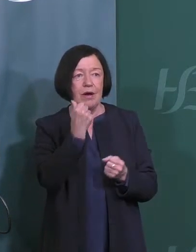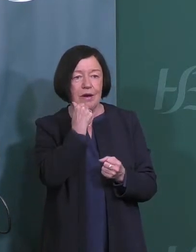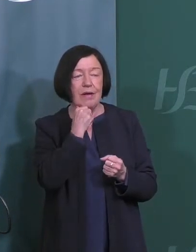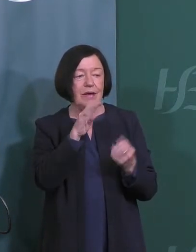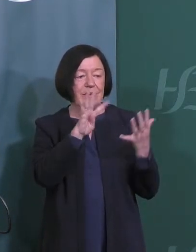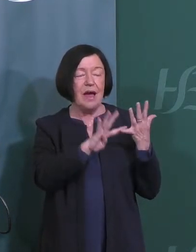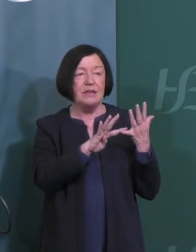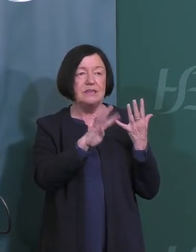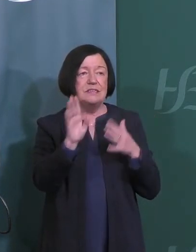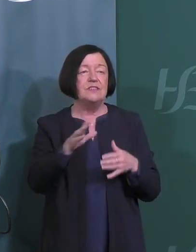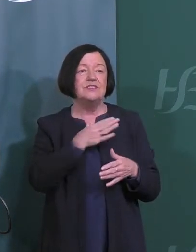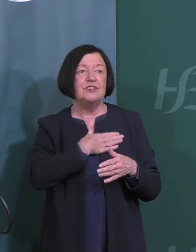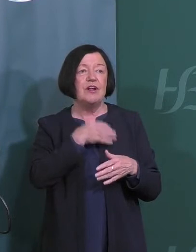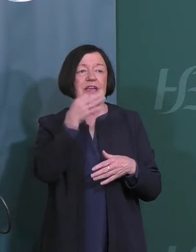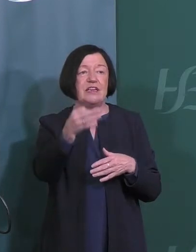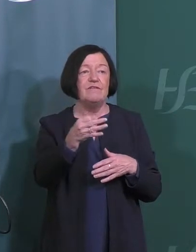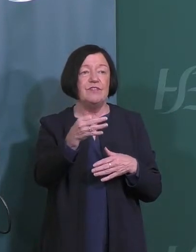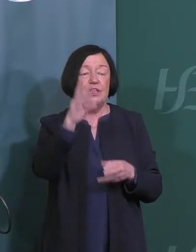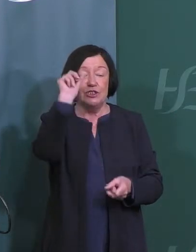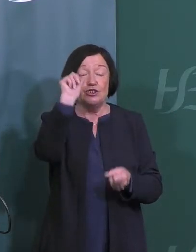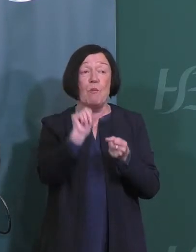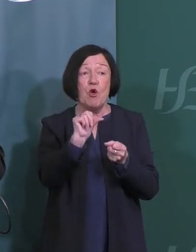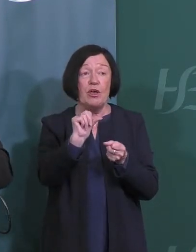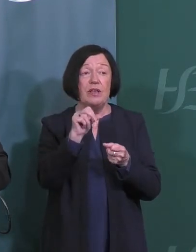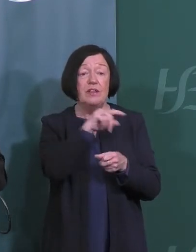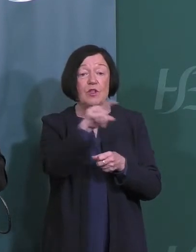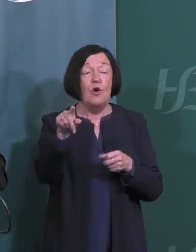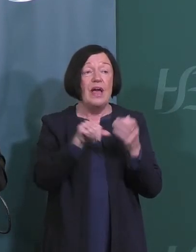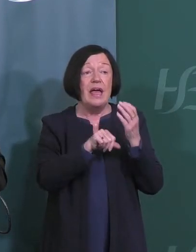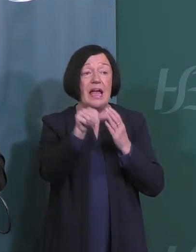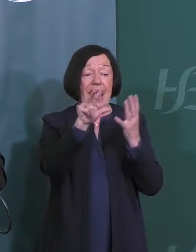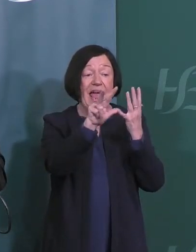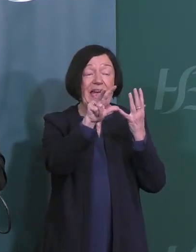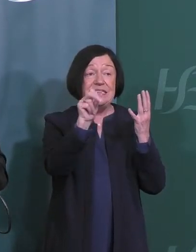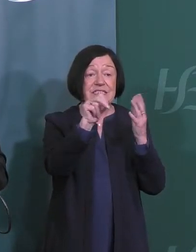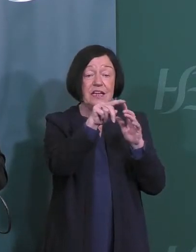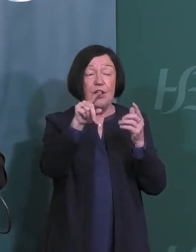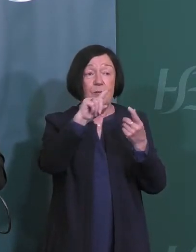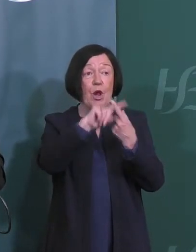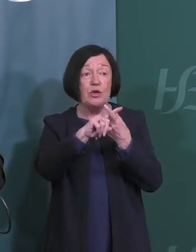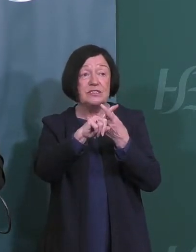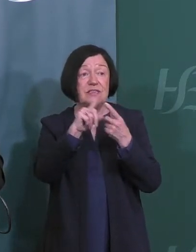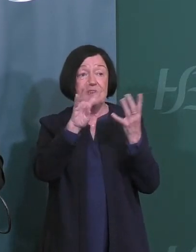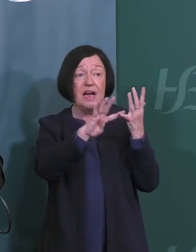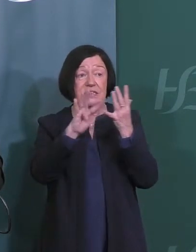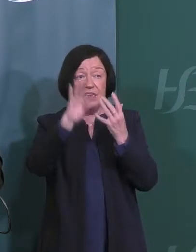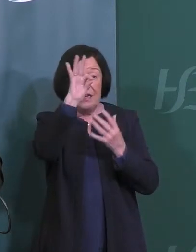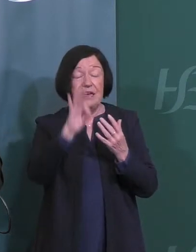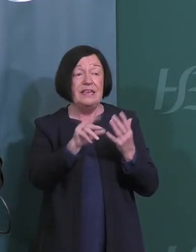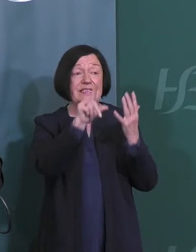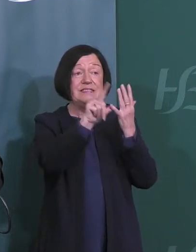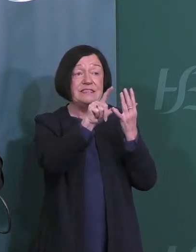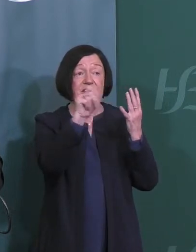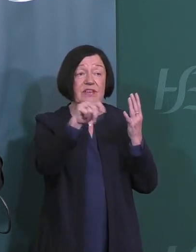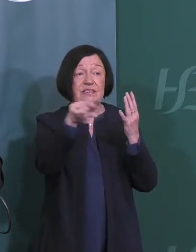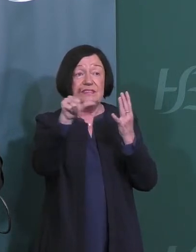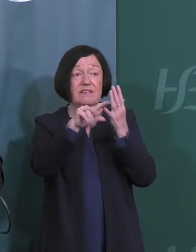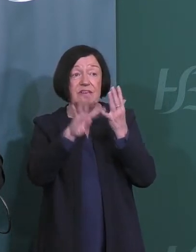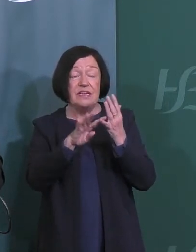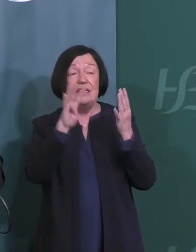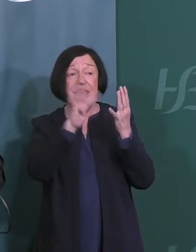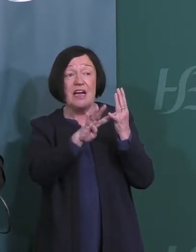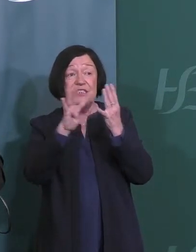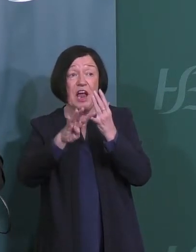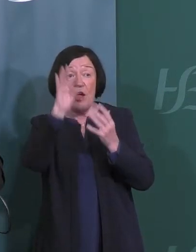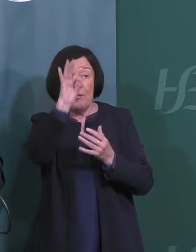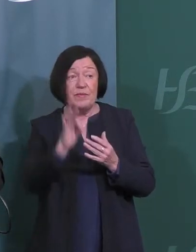you, I'll give you the summary of uptakes. For those 80 years plus, 99%. Those 70 to 79 years,